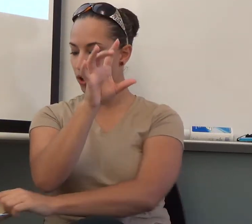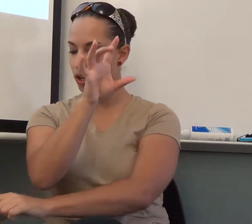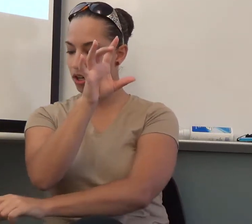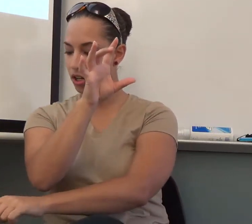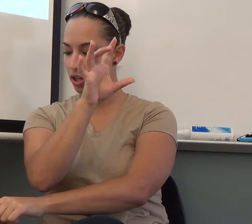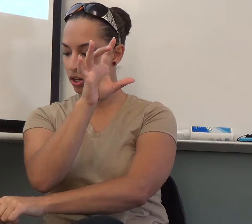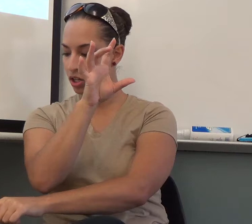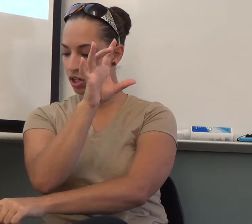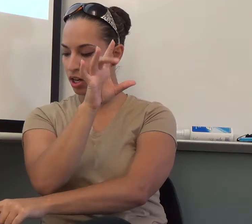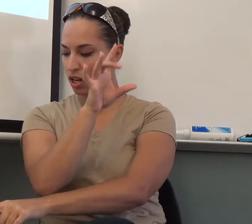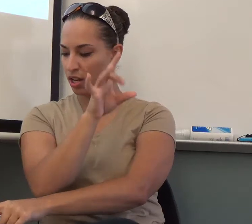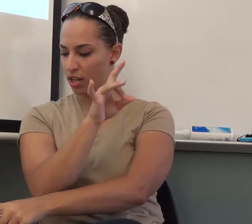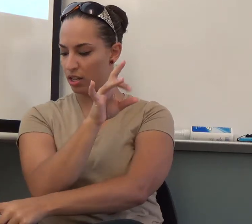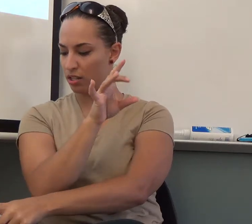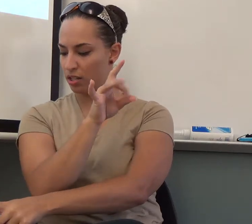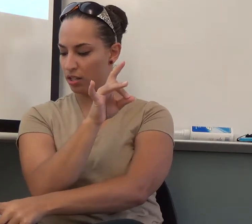Until. Anybody get a different word for that one?